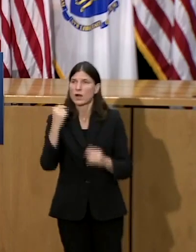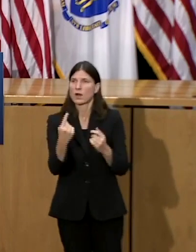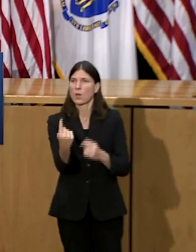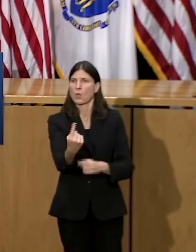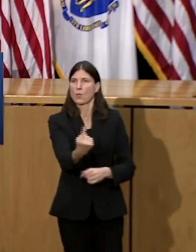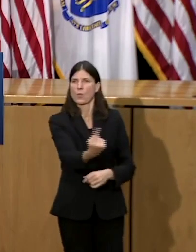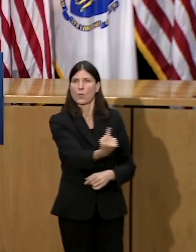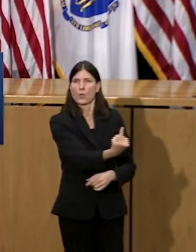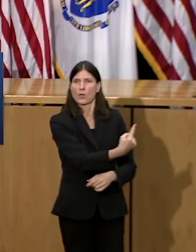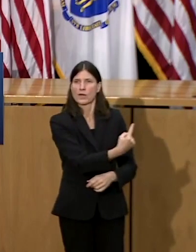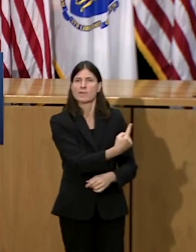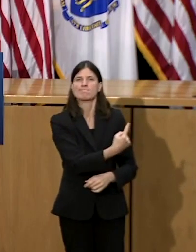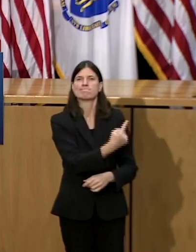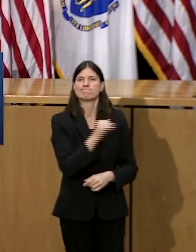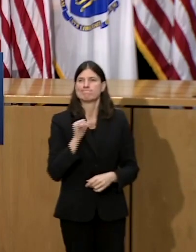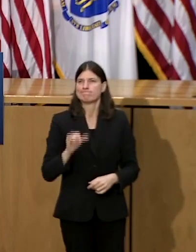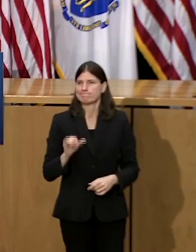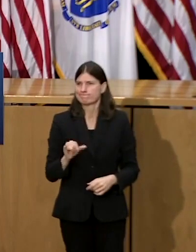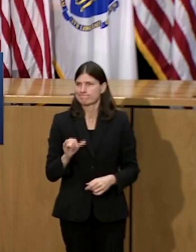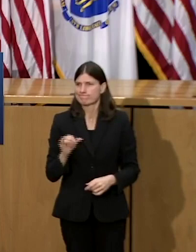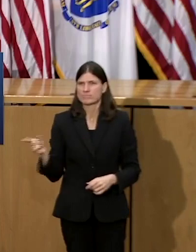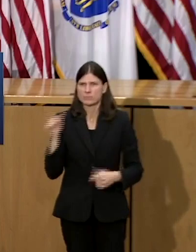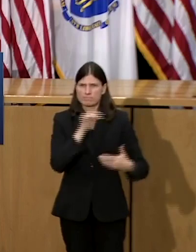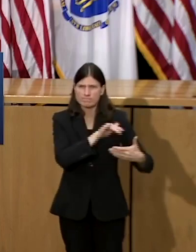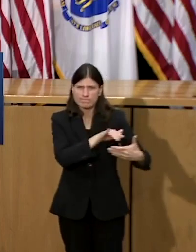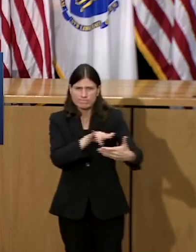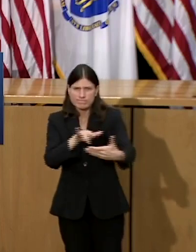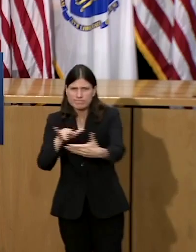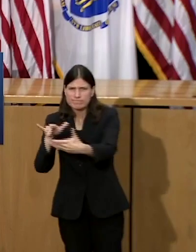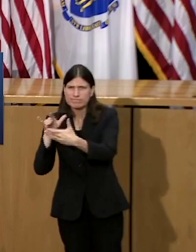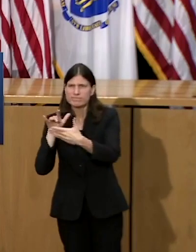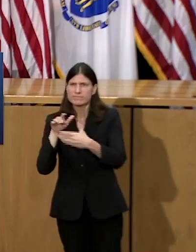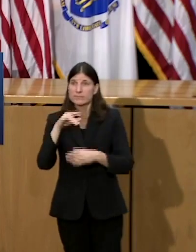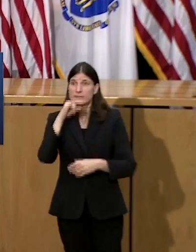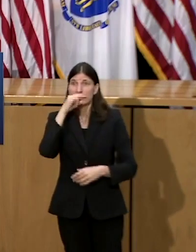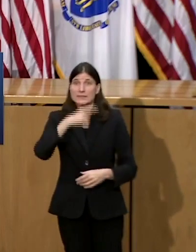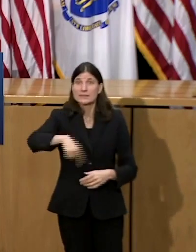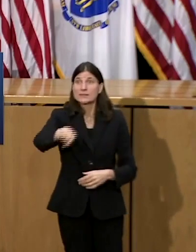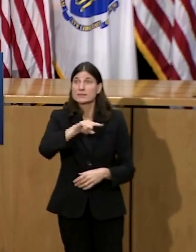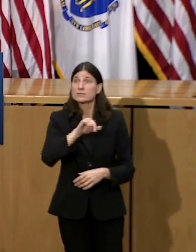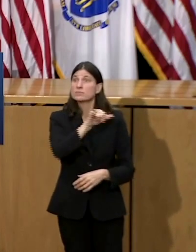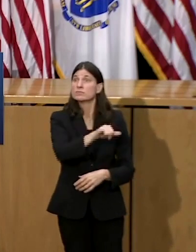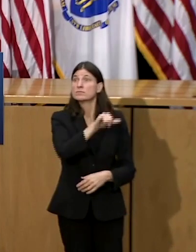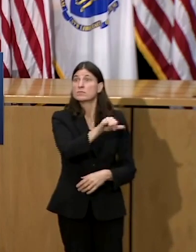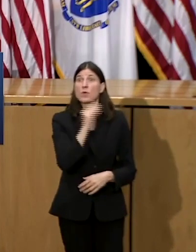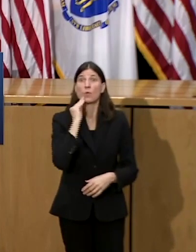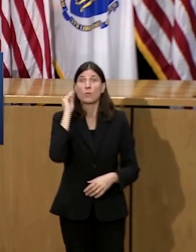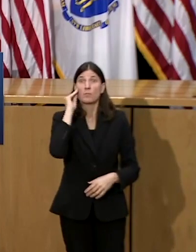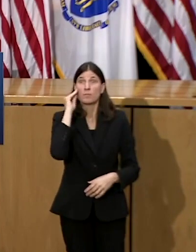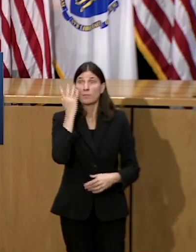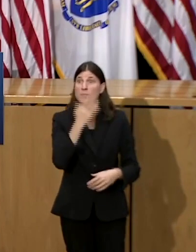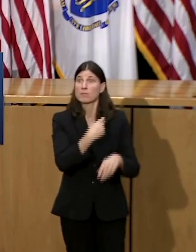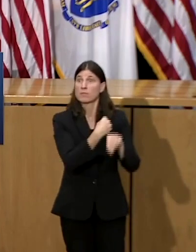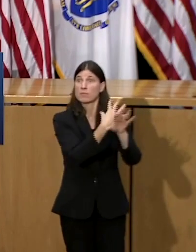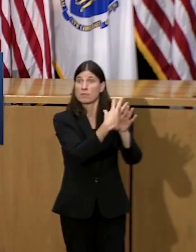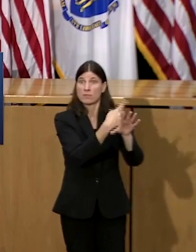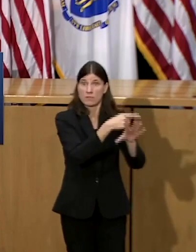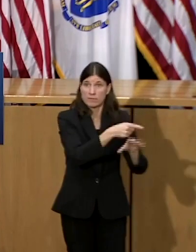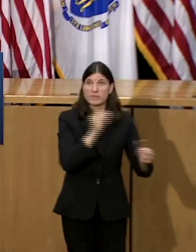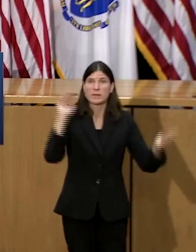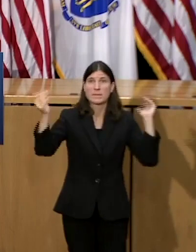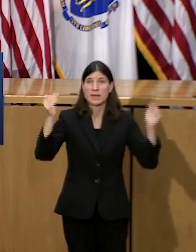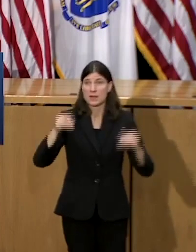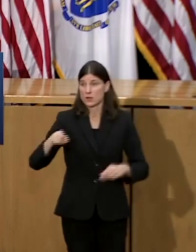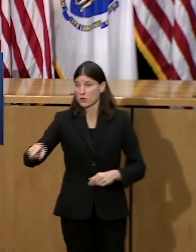students attending classes. Some people mistakenly believe that we can just wait this out and then send our kids back to